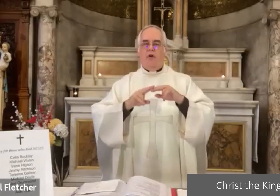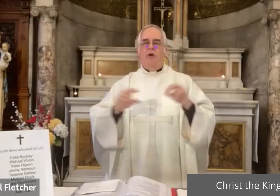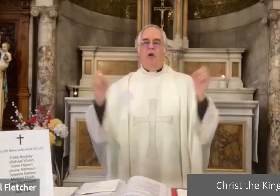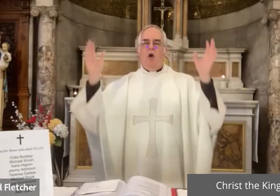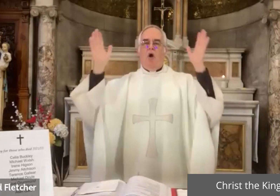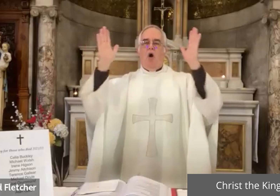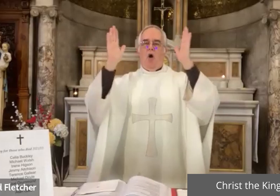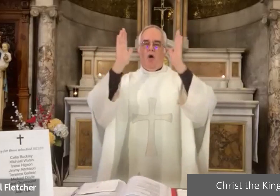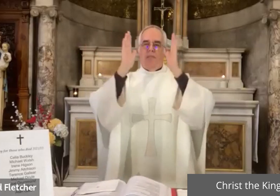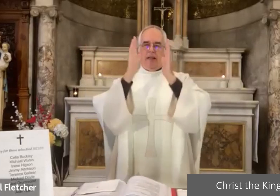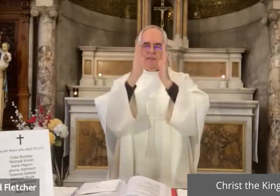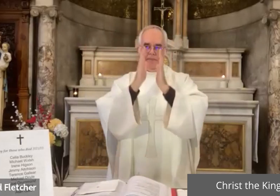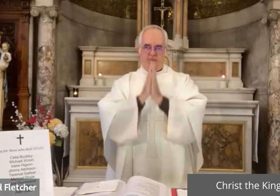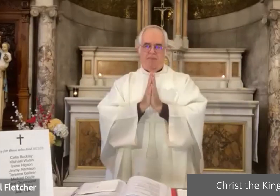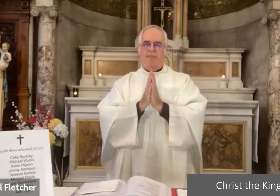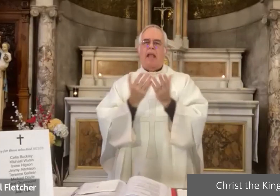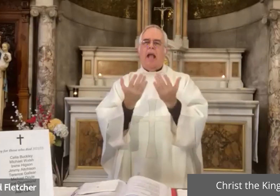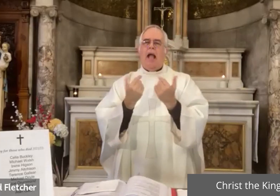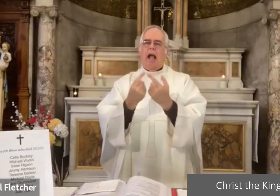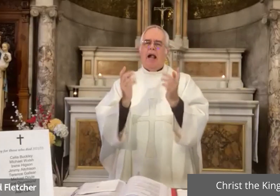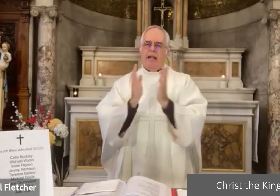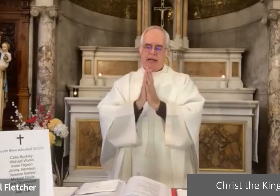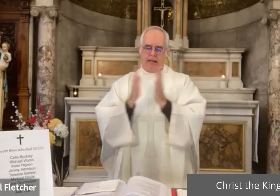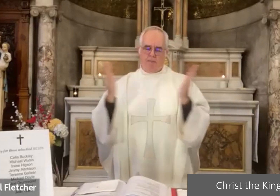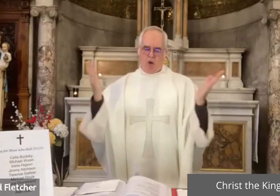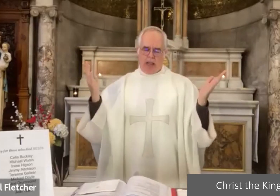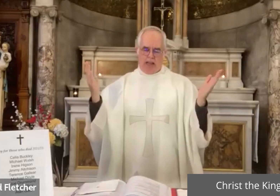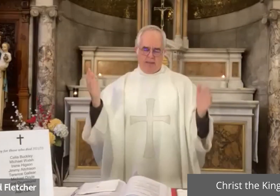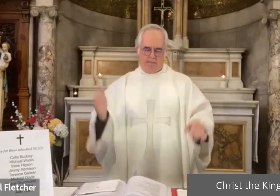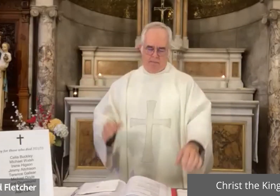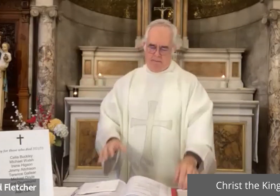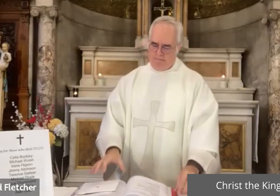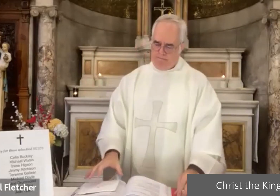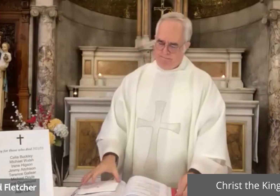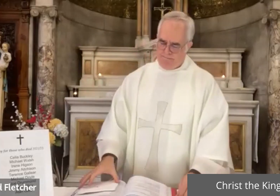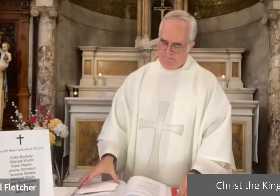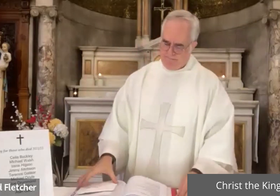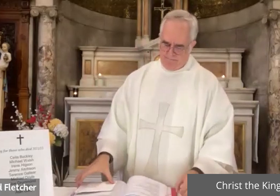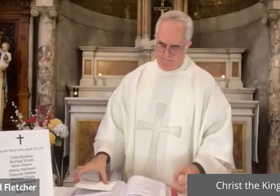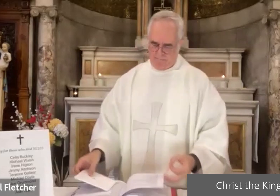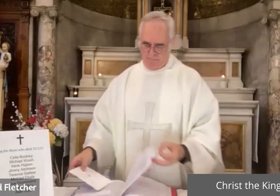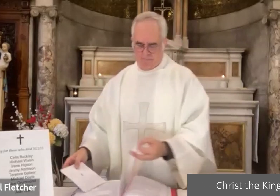the Father. Amen. Let us pray.